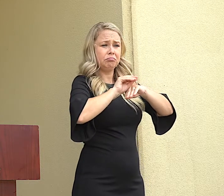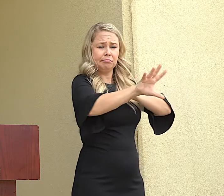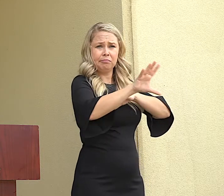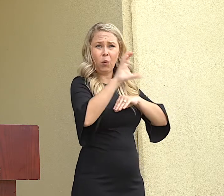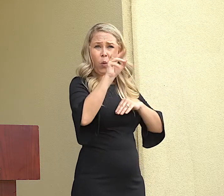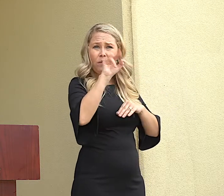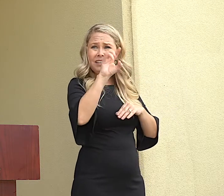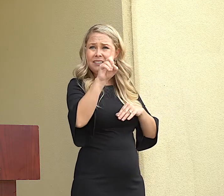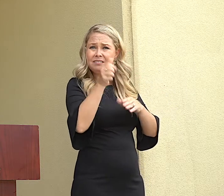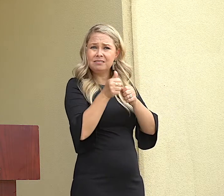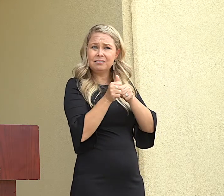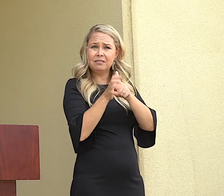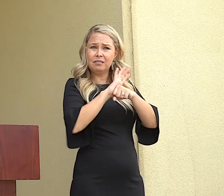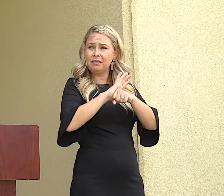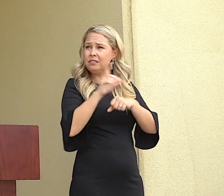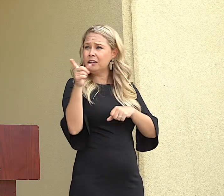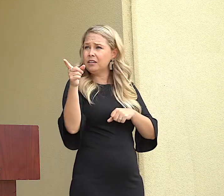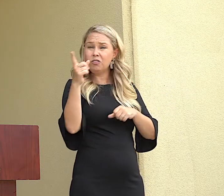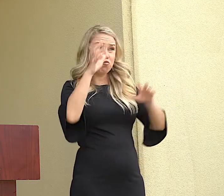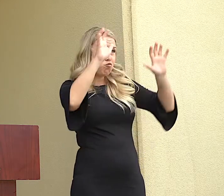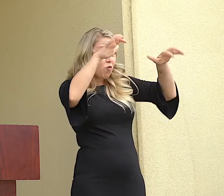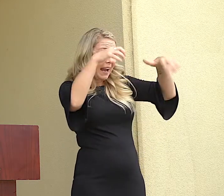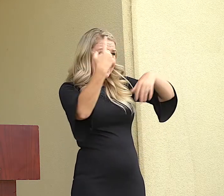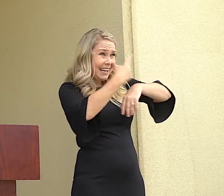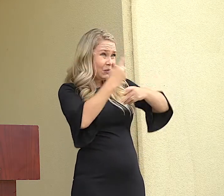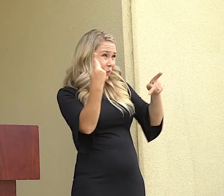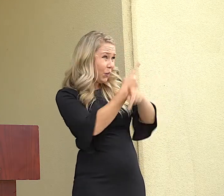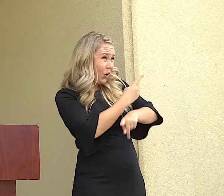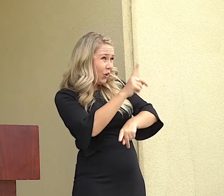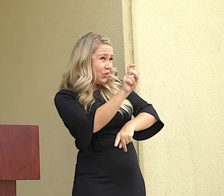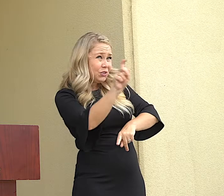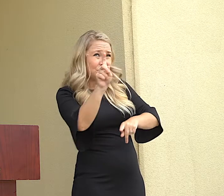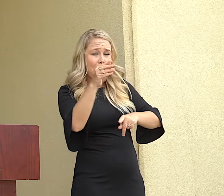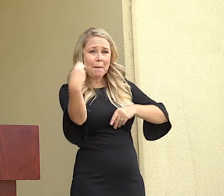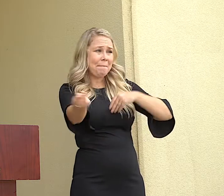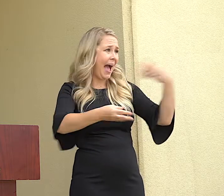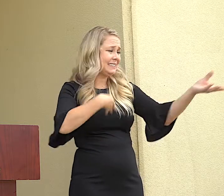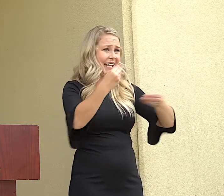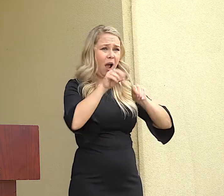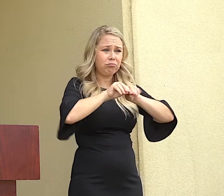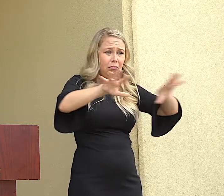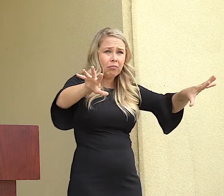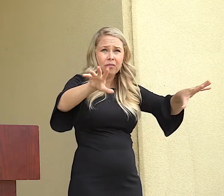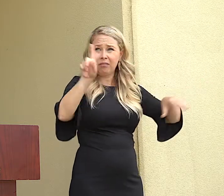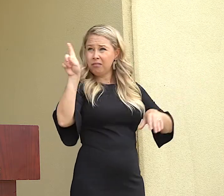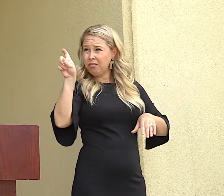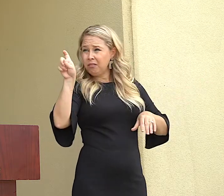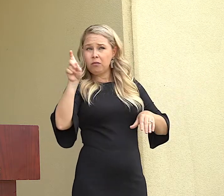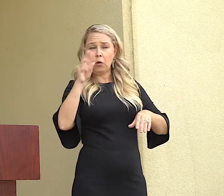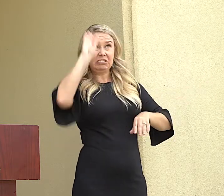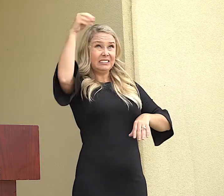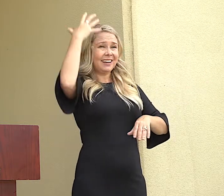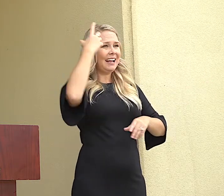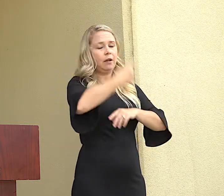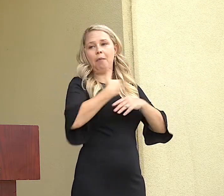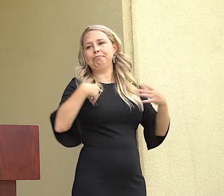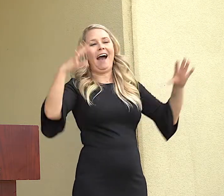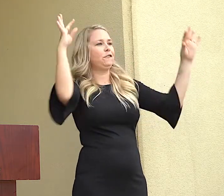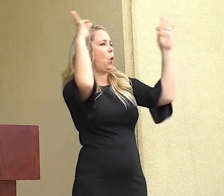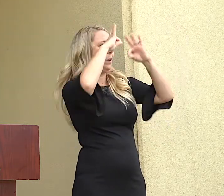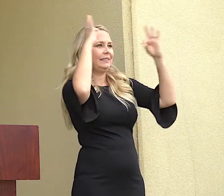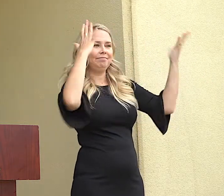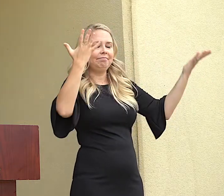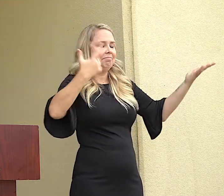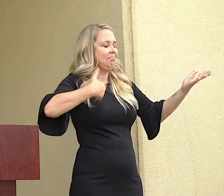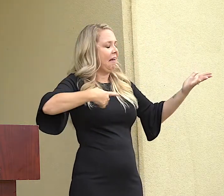COVID? In other words, on rainy days, is it more likely to get passed by people walking by each other? I Sunny days, have no idea. I Okay.